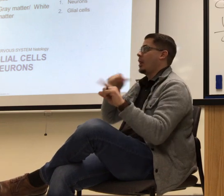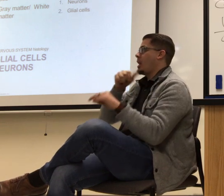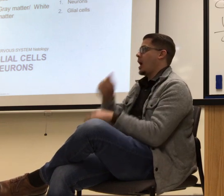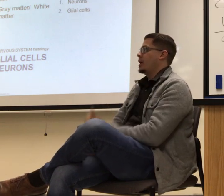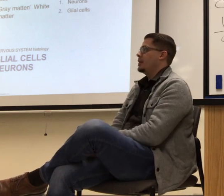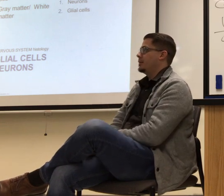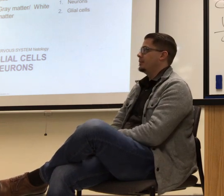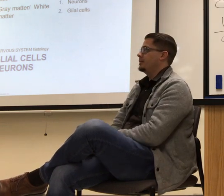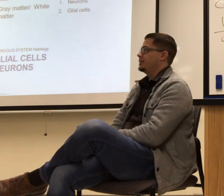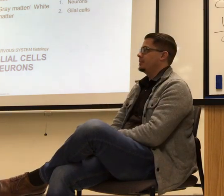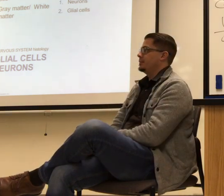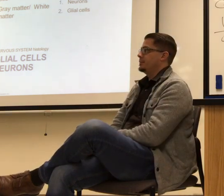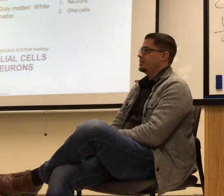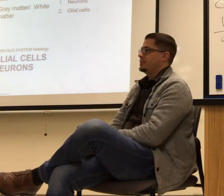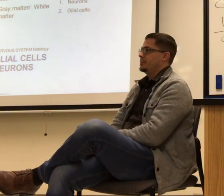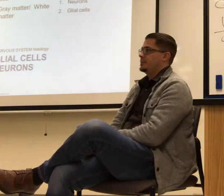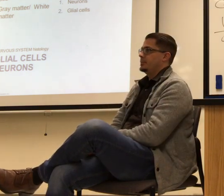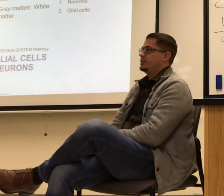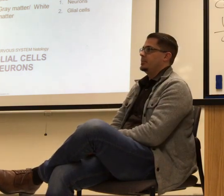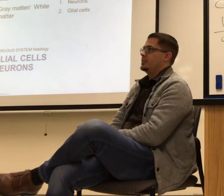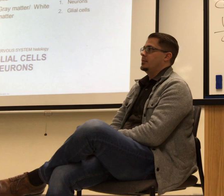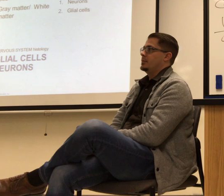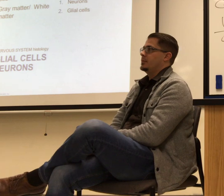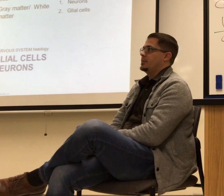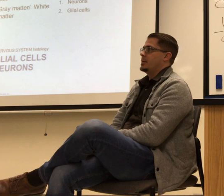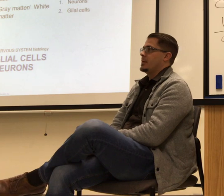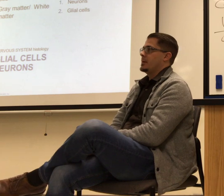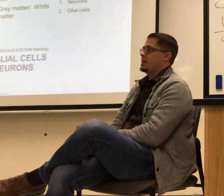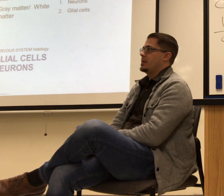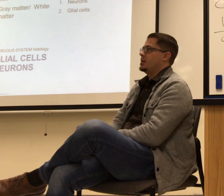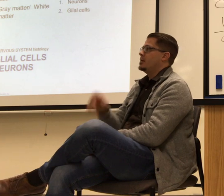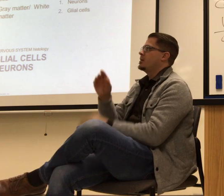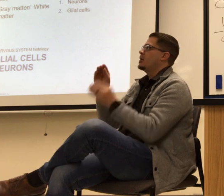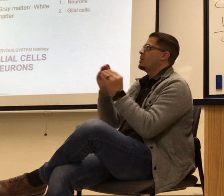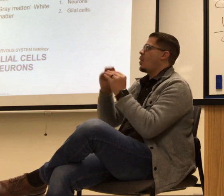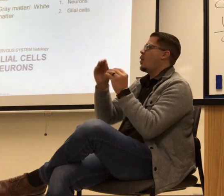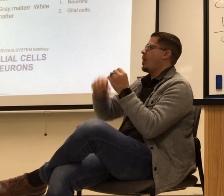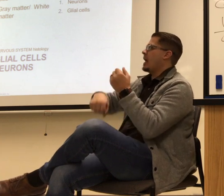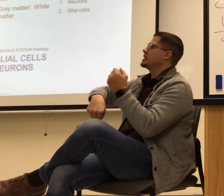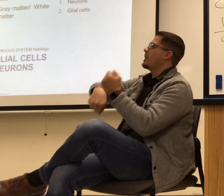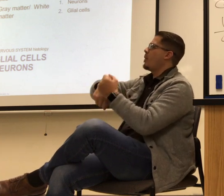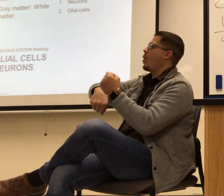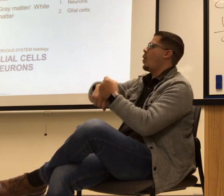Non-excitable cells. Supportive function.